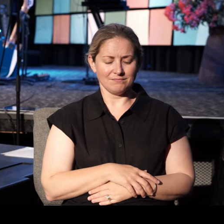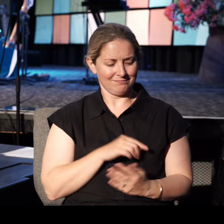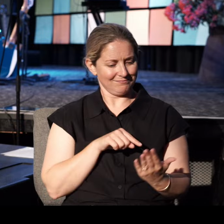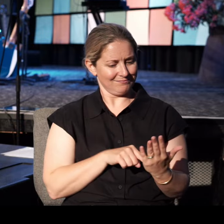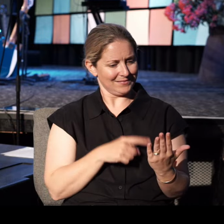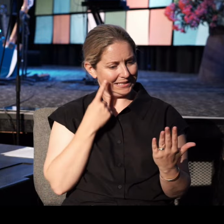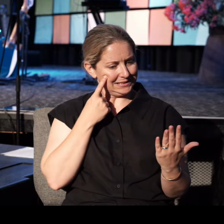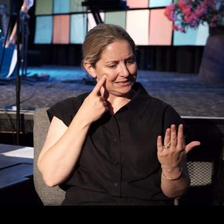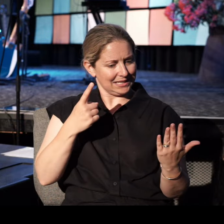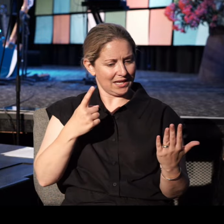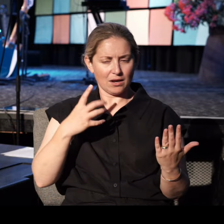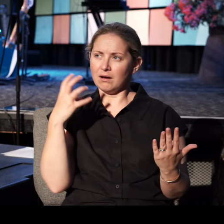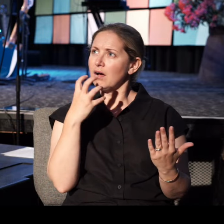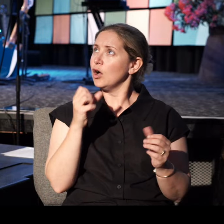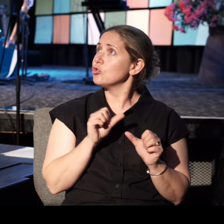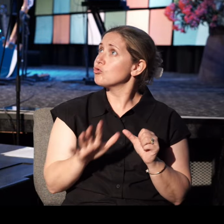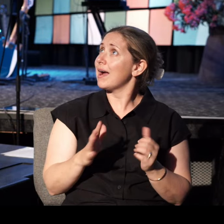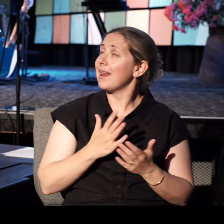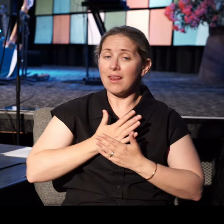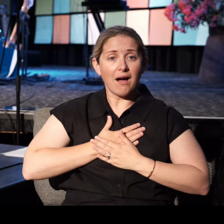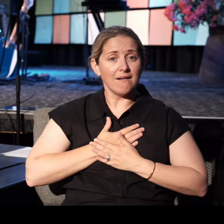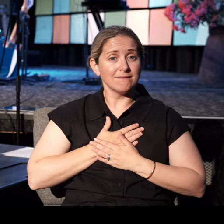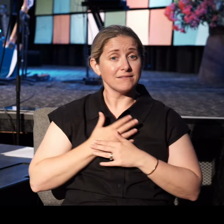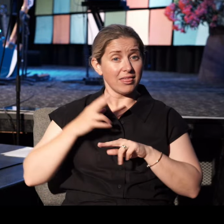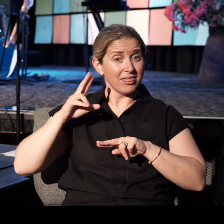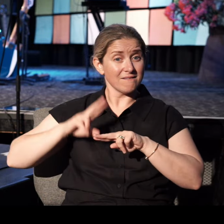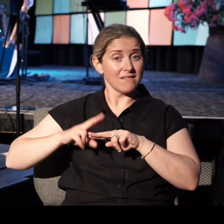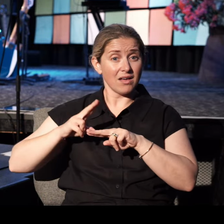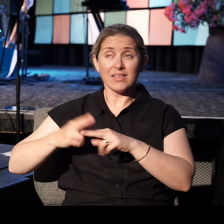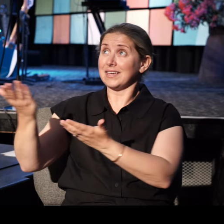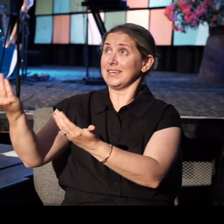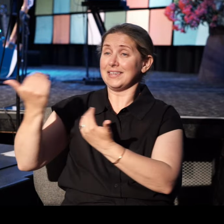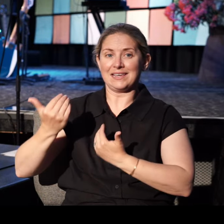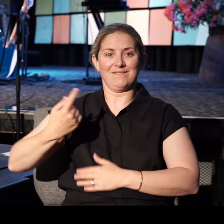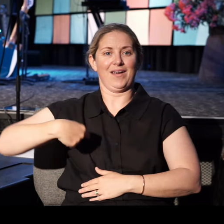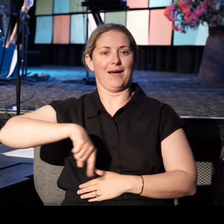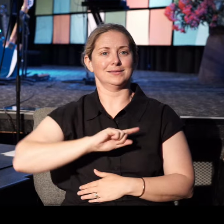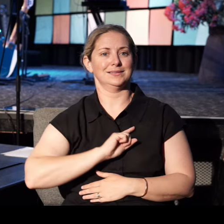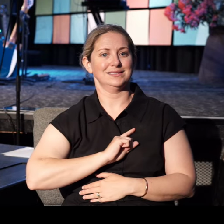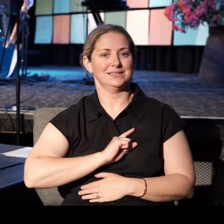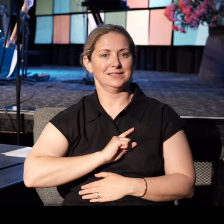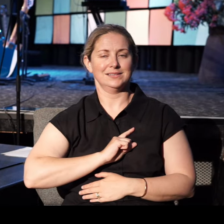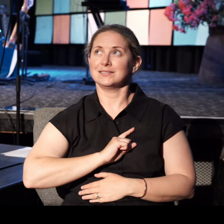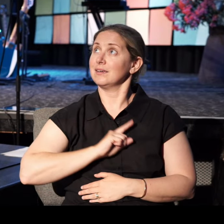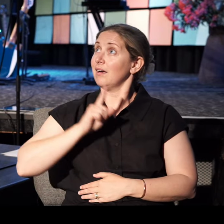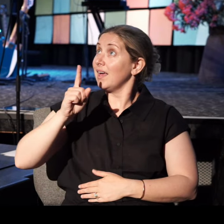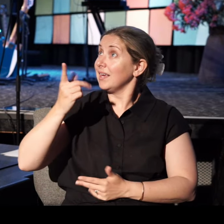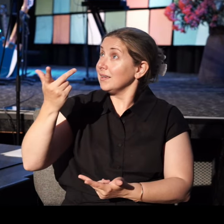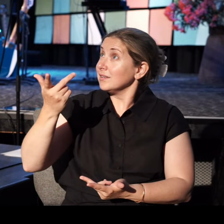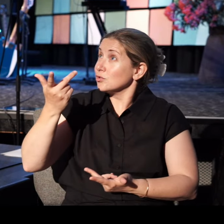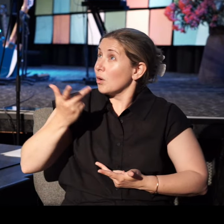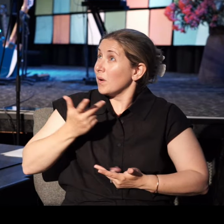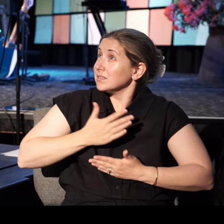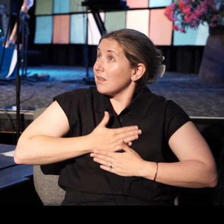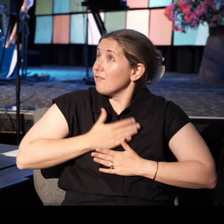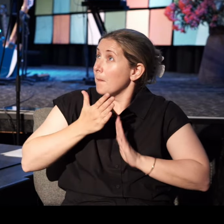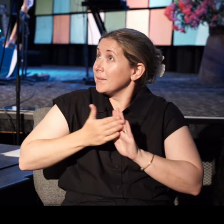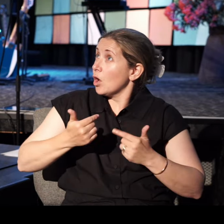great love the Father has for us, that we should be called the children of